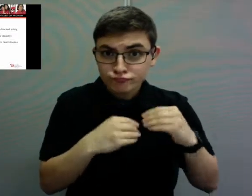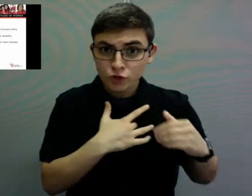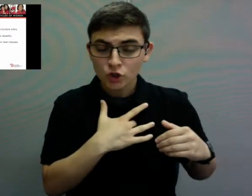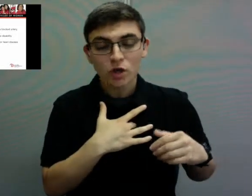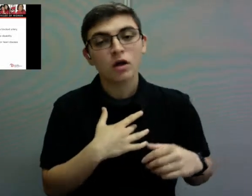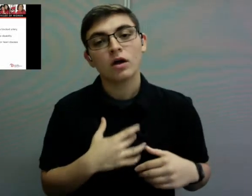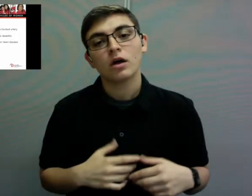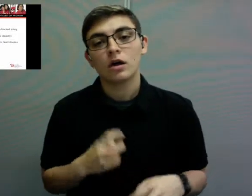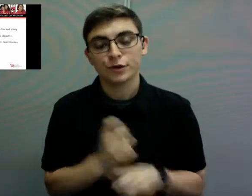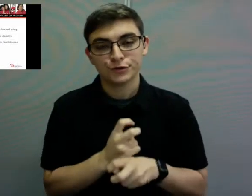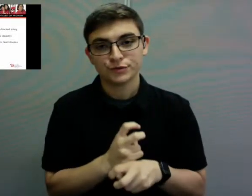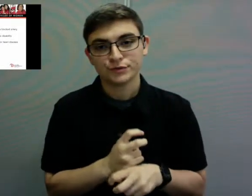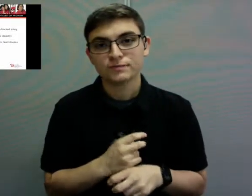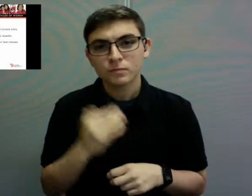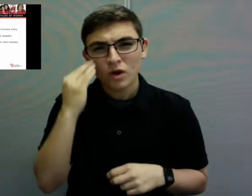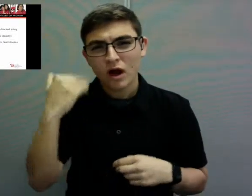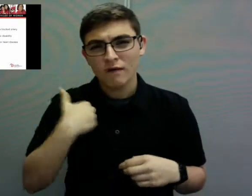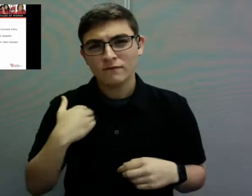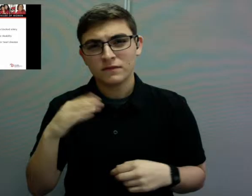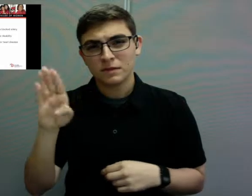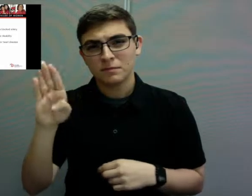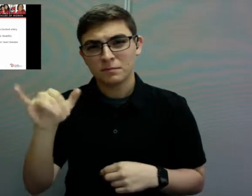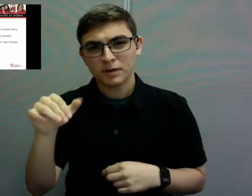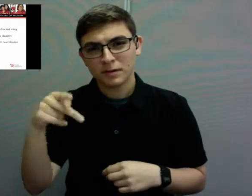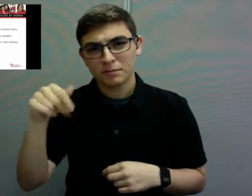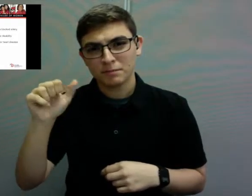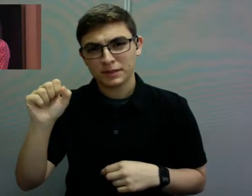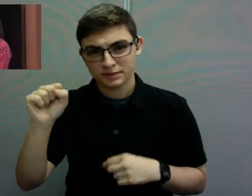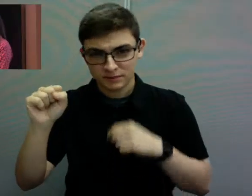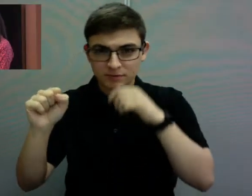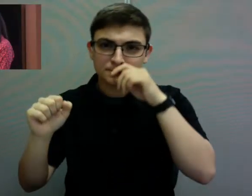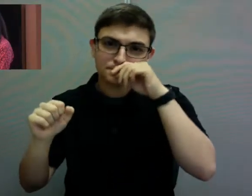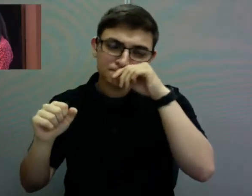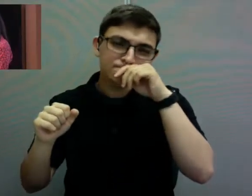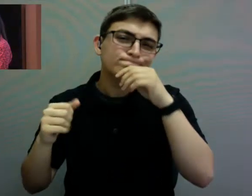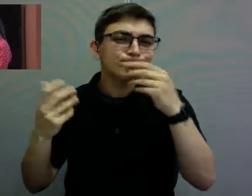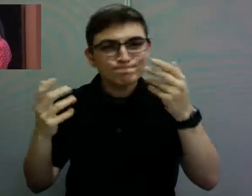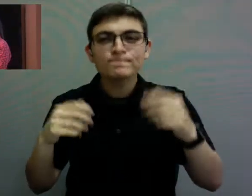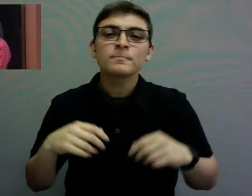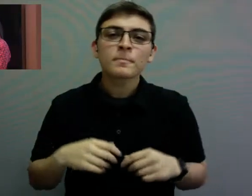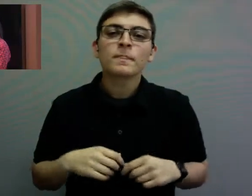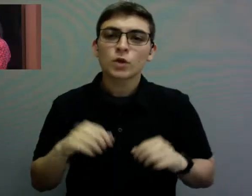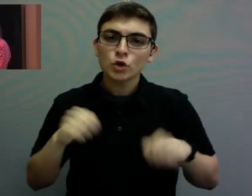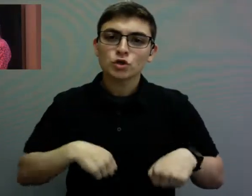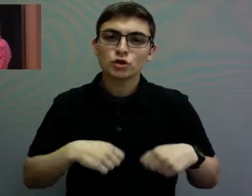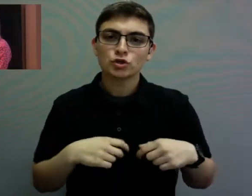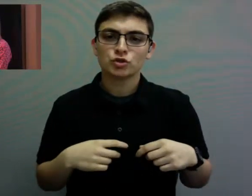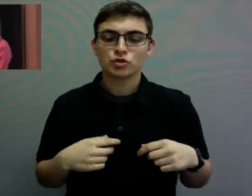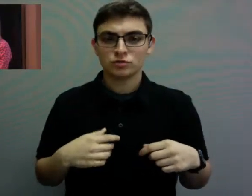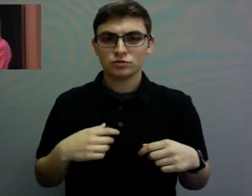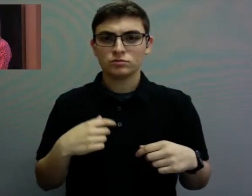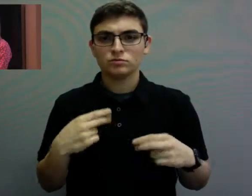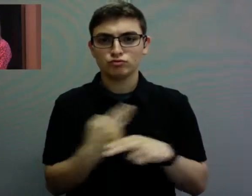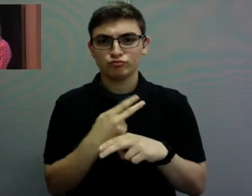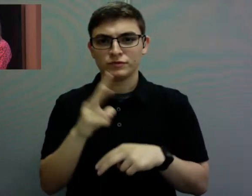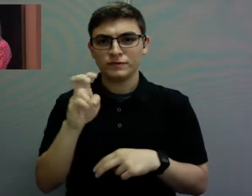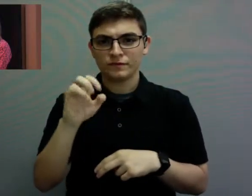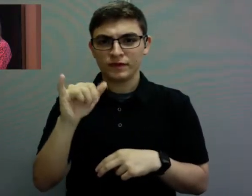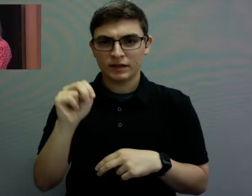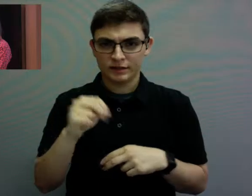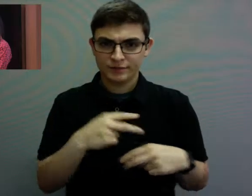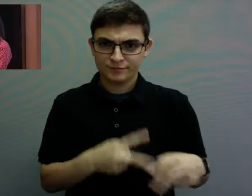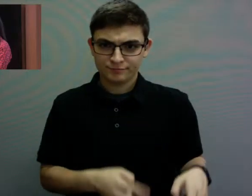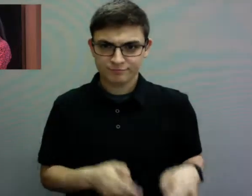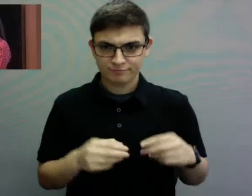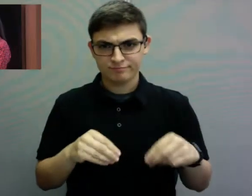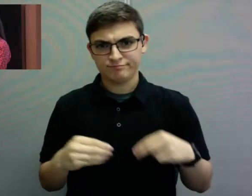can reopen a blocked artery. So you might have heard of a cabbage, which is a big operation where they try to bypass blocked heart vessels